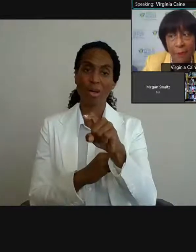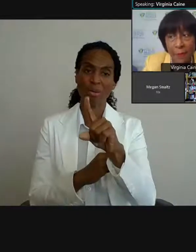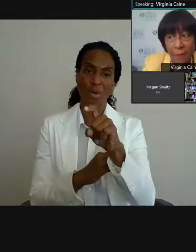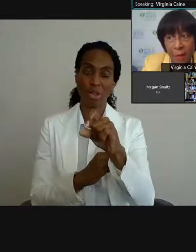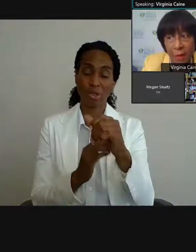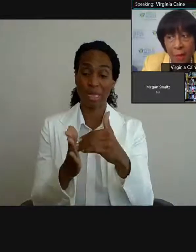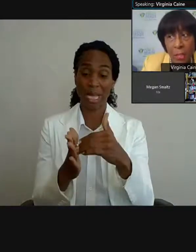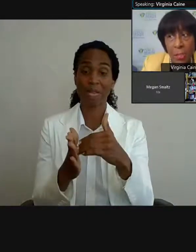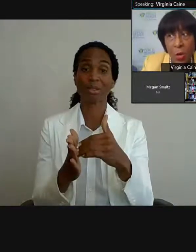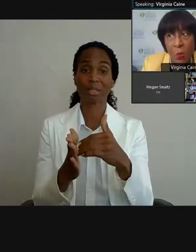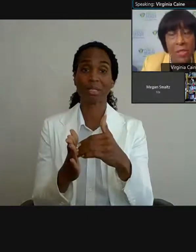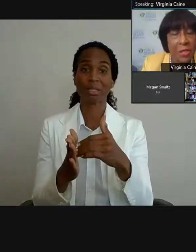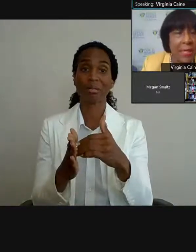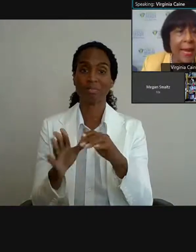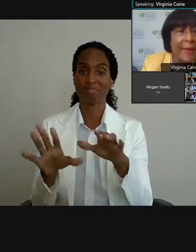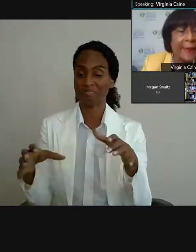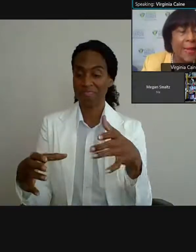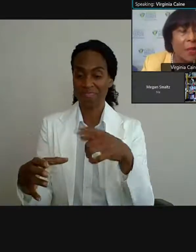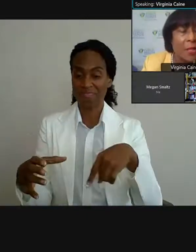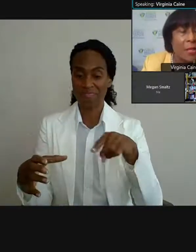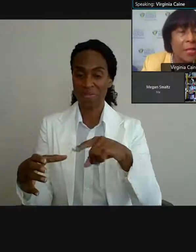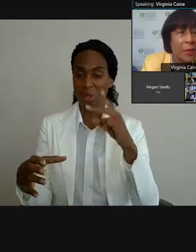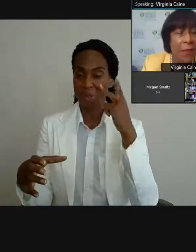population. And so we see